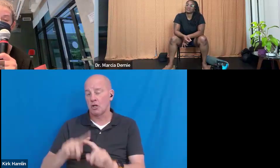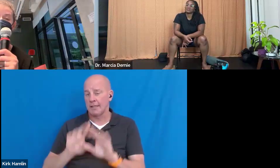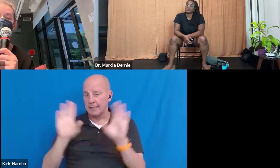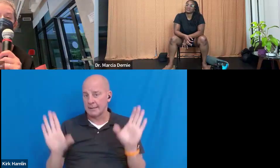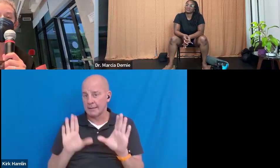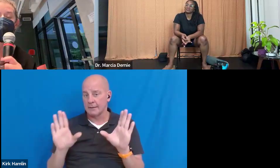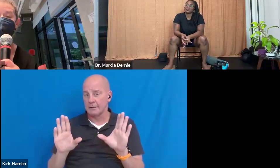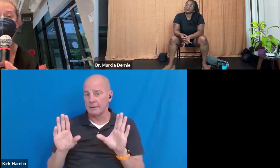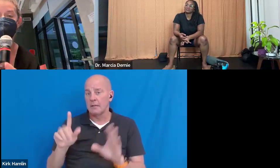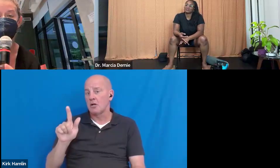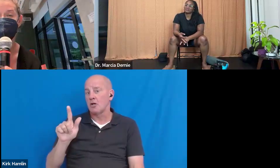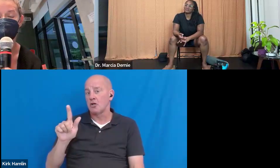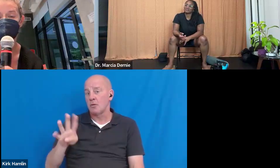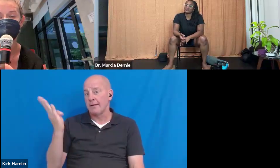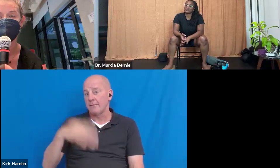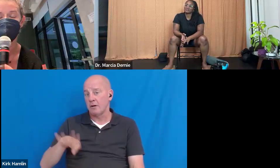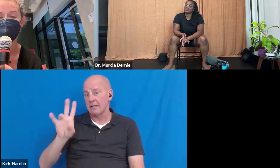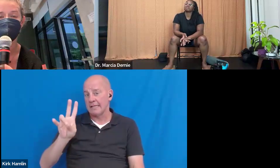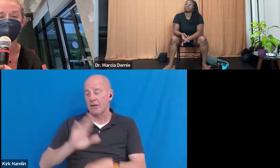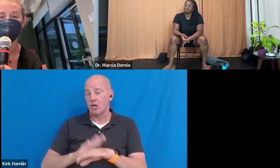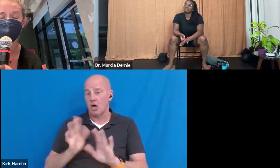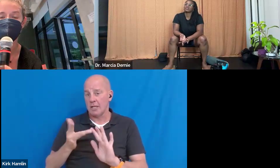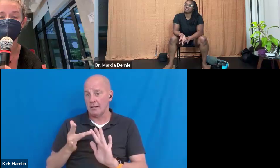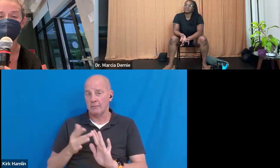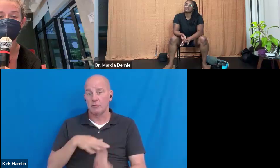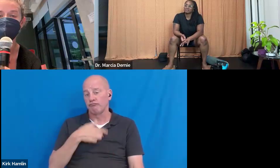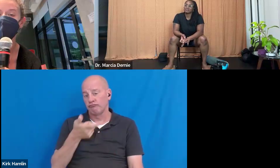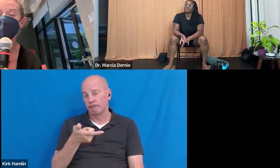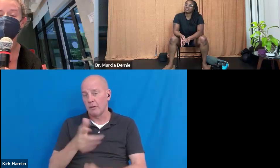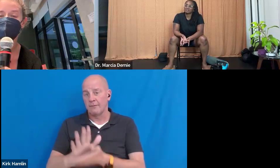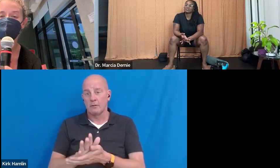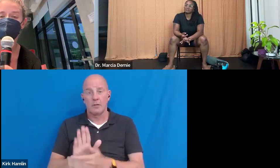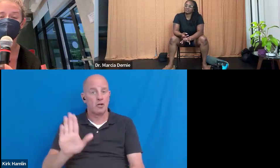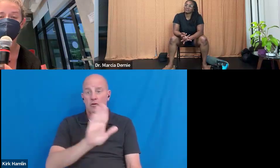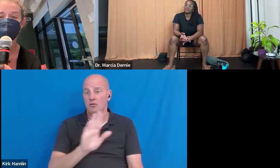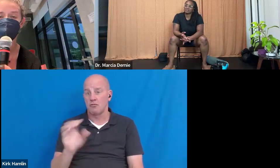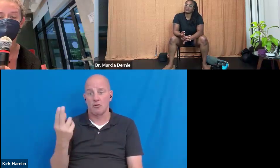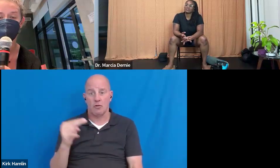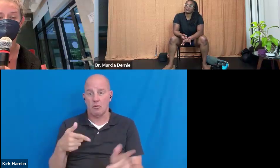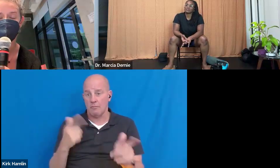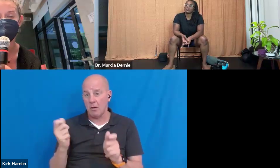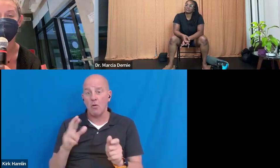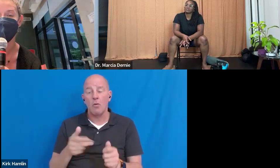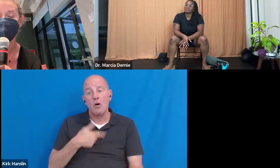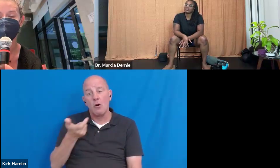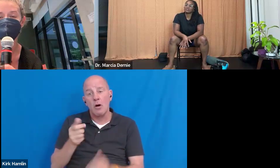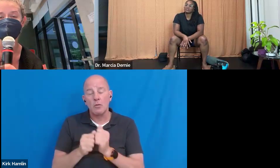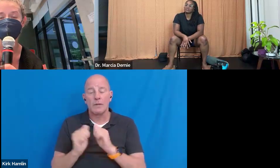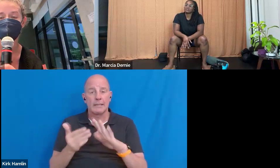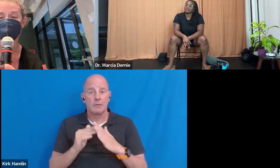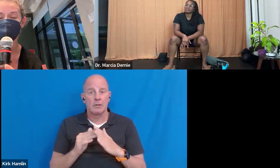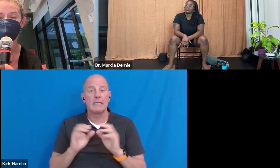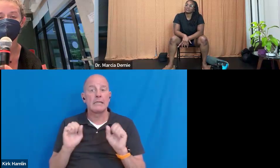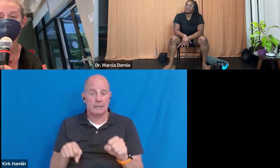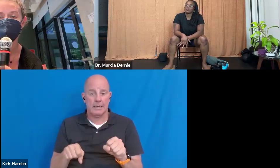There's 24/7 access virtually, so you can watch the films at your own pace. Or if you want to watch with community, you can